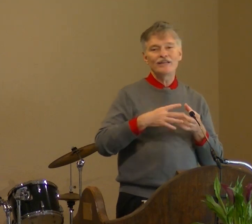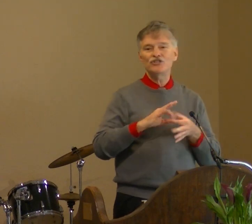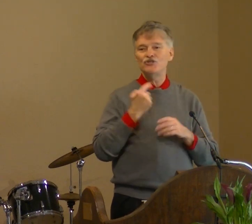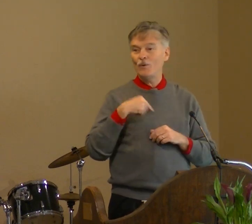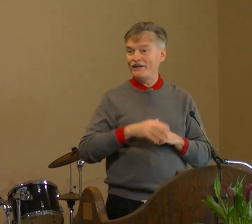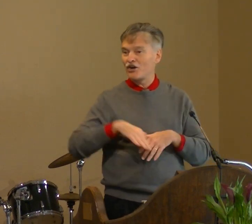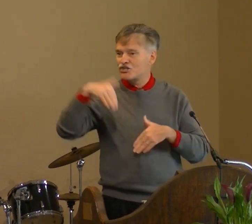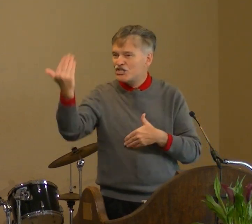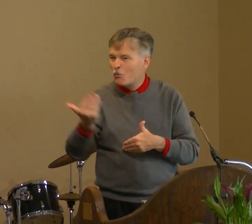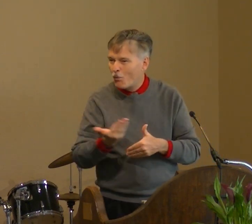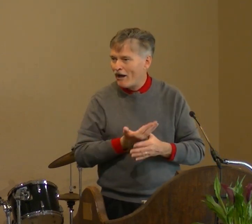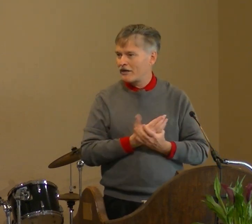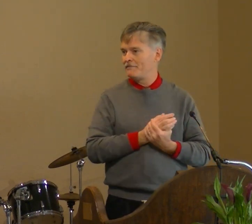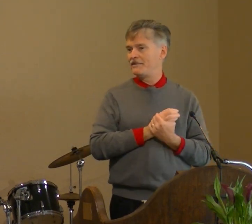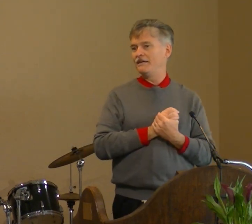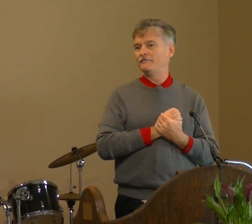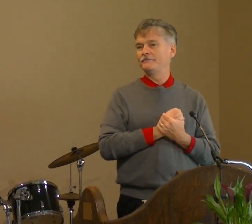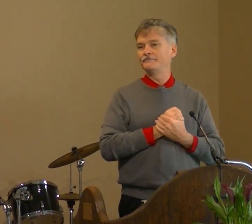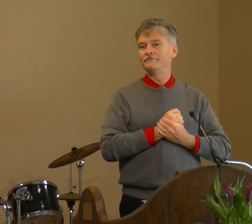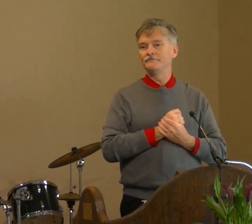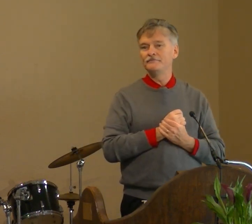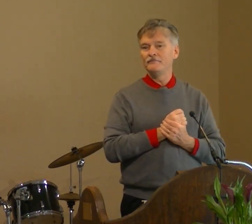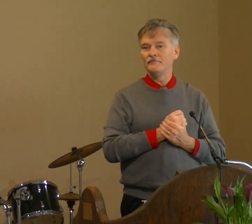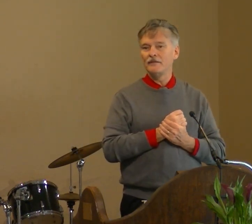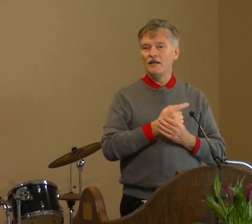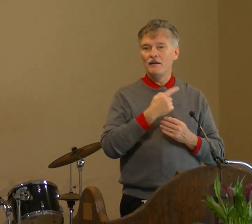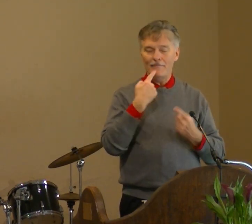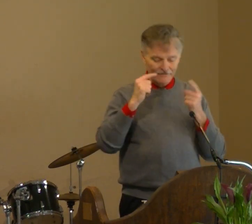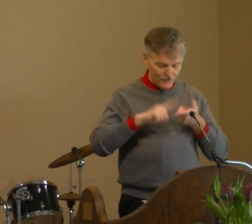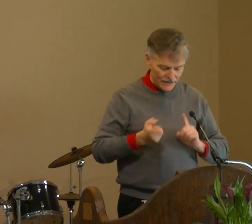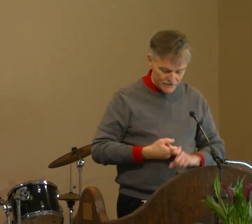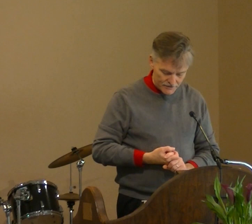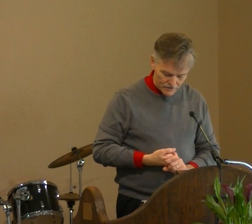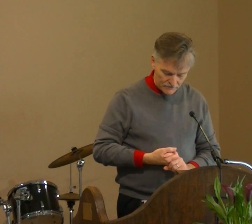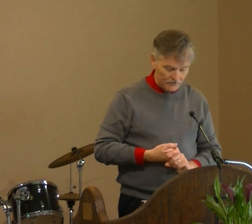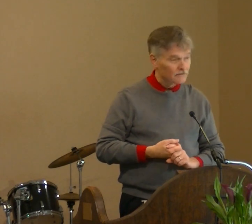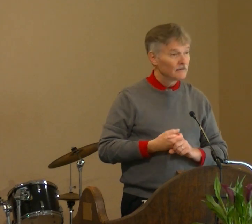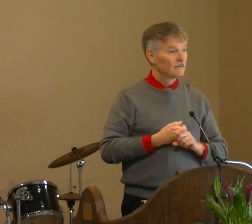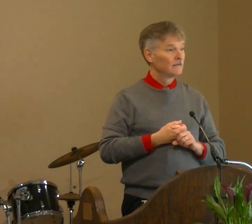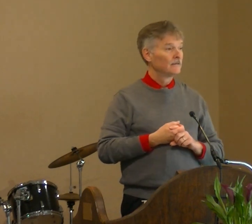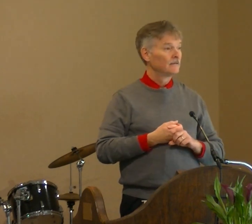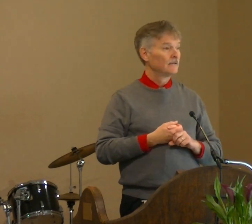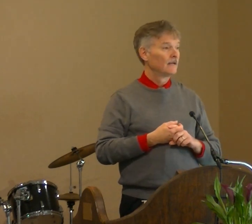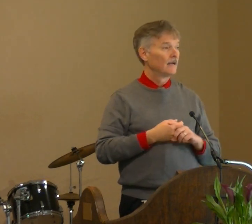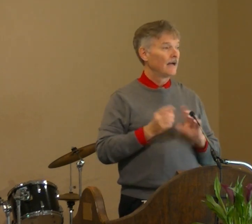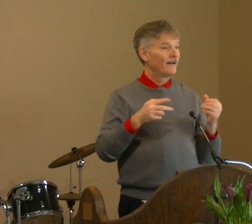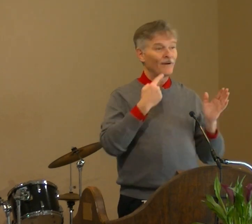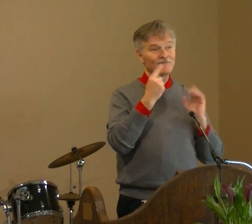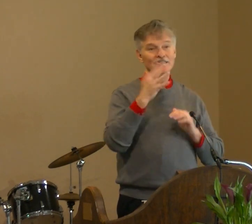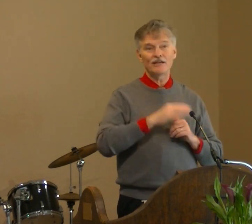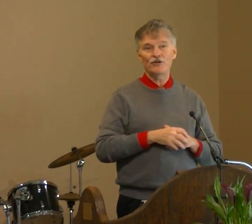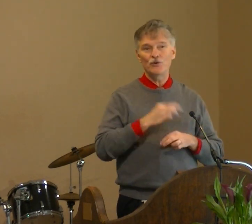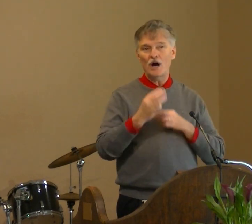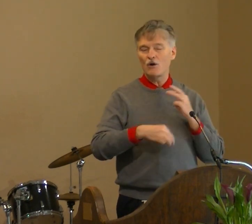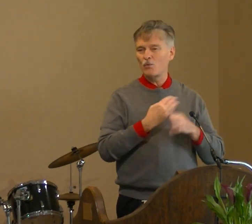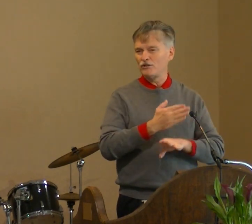to join her, she welcomed them. My friends, I don't have to tell you our world